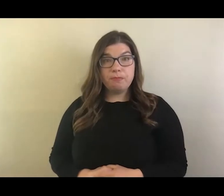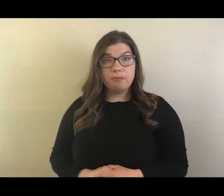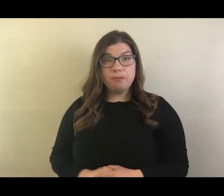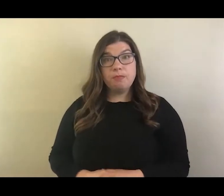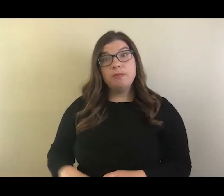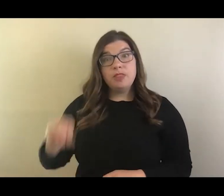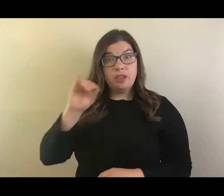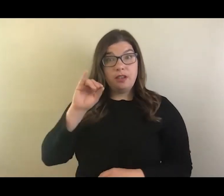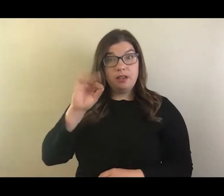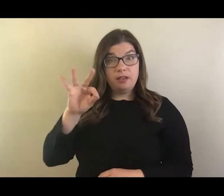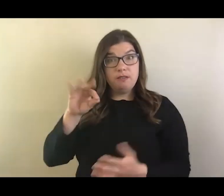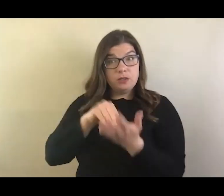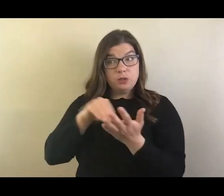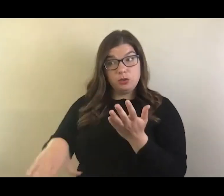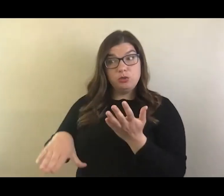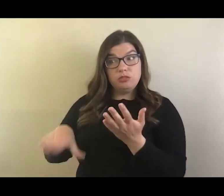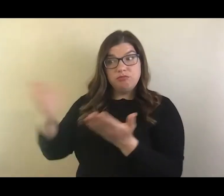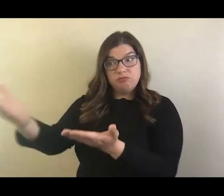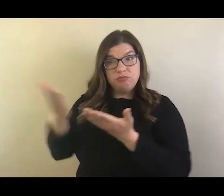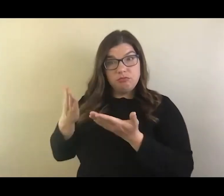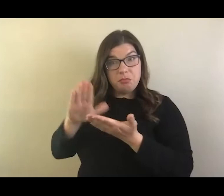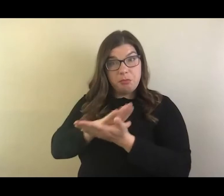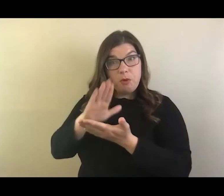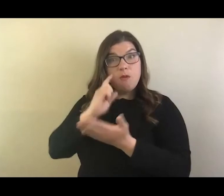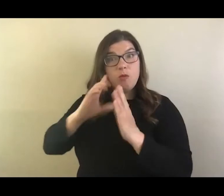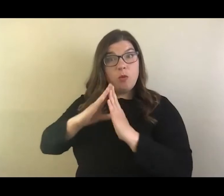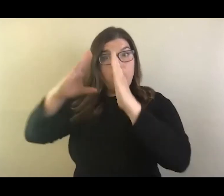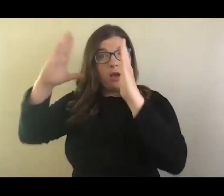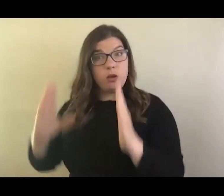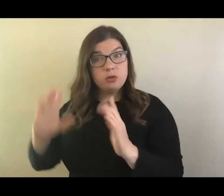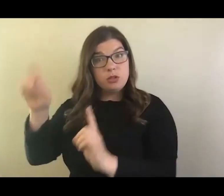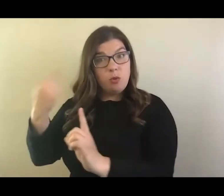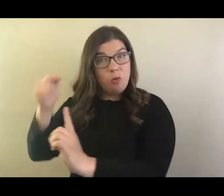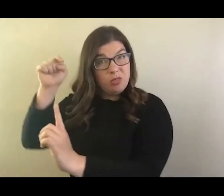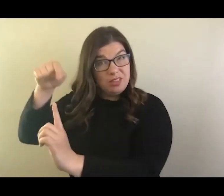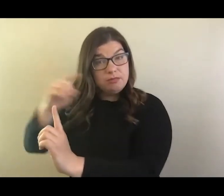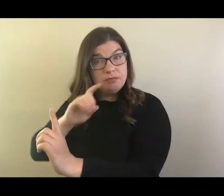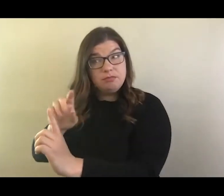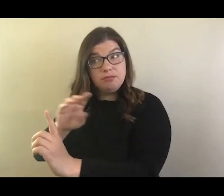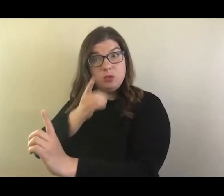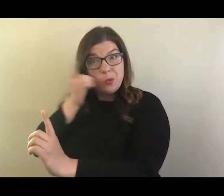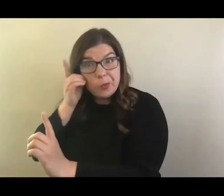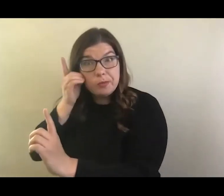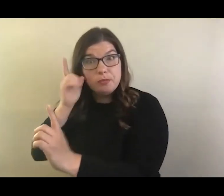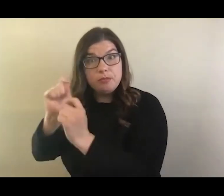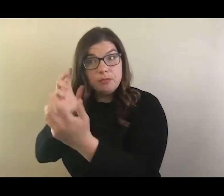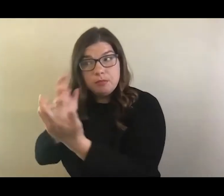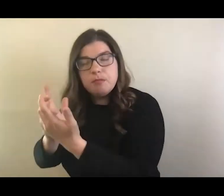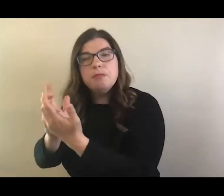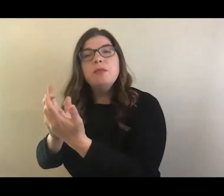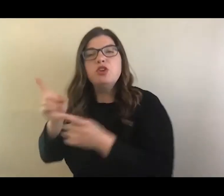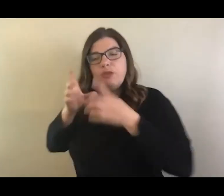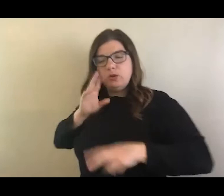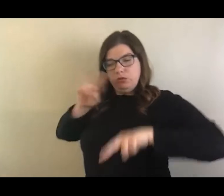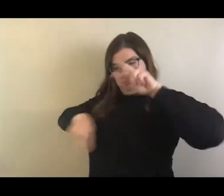If a student submits documentation for a housing accommodation, our director will make sure that the documentation is appropriate and